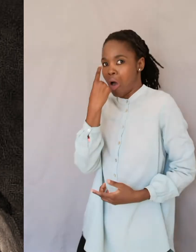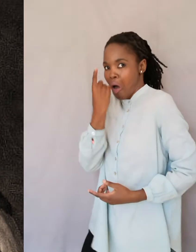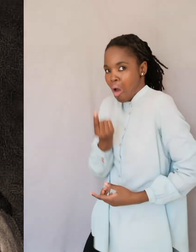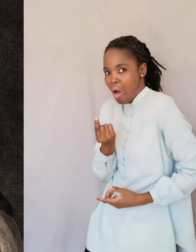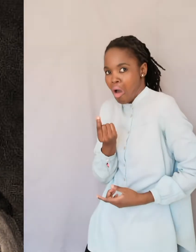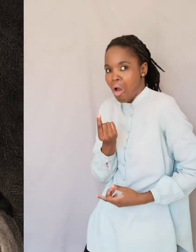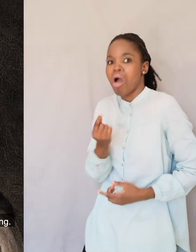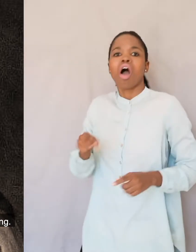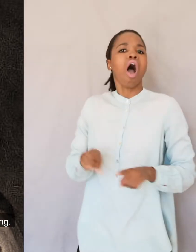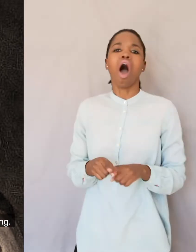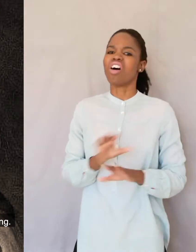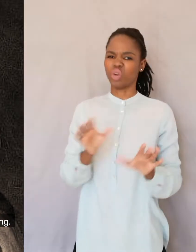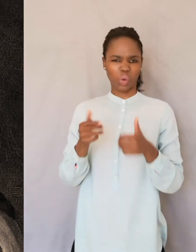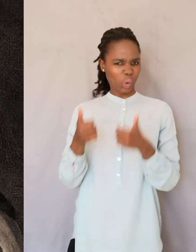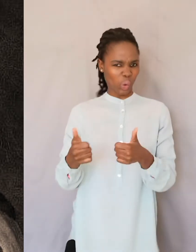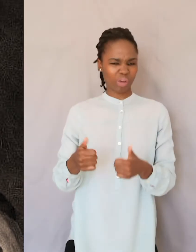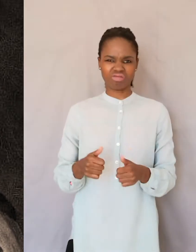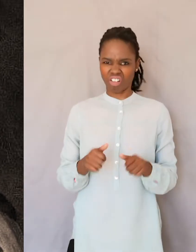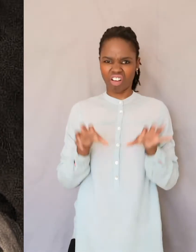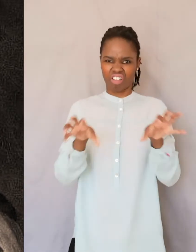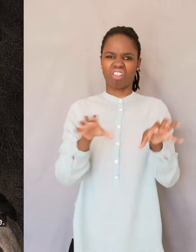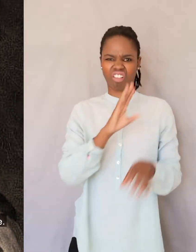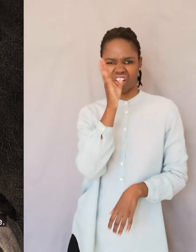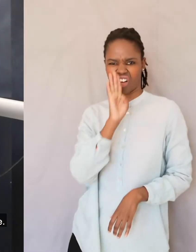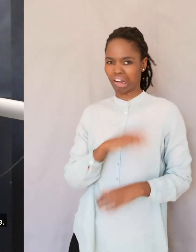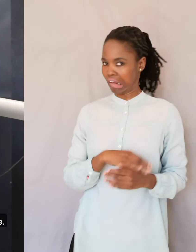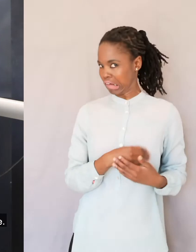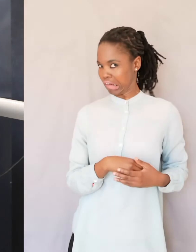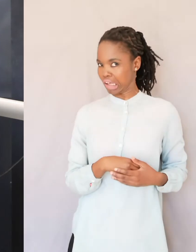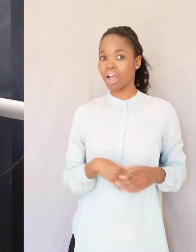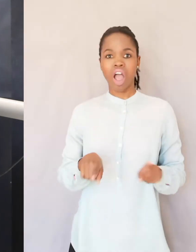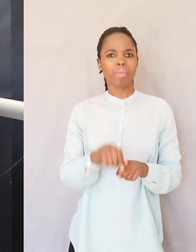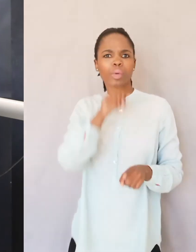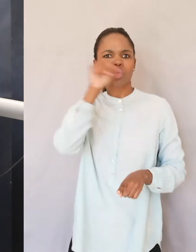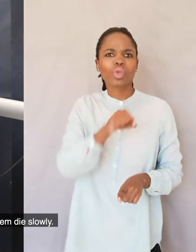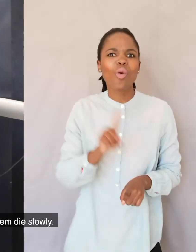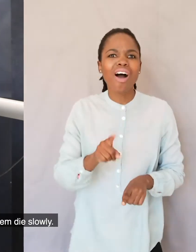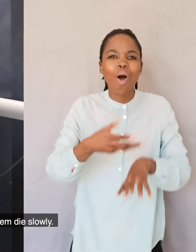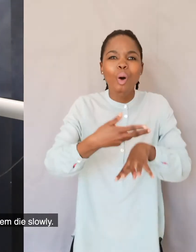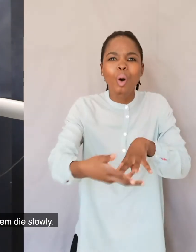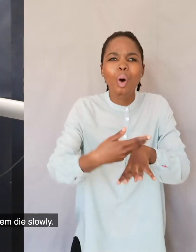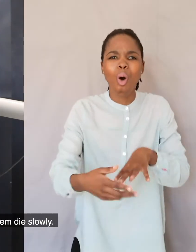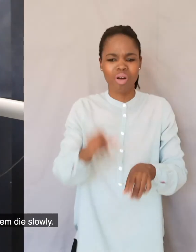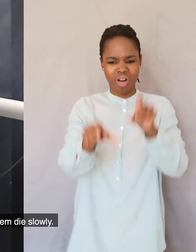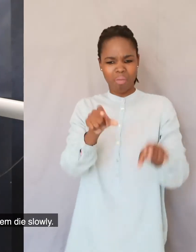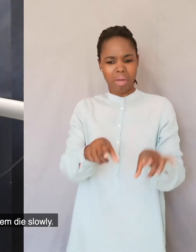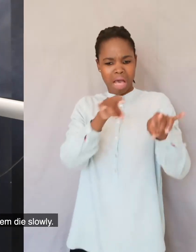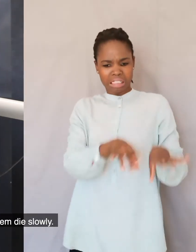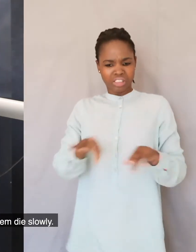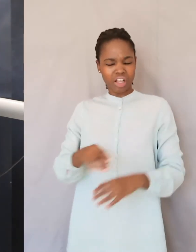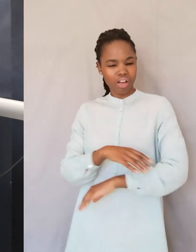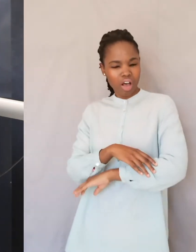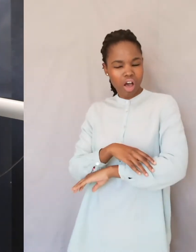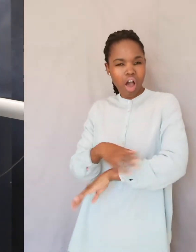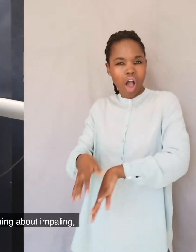good. Scary looking. Yeah. But loved gore. He loved hurting people, watching them die